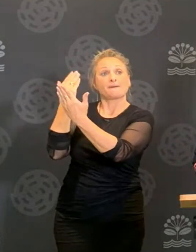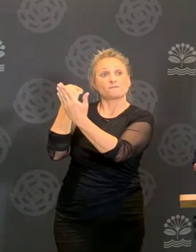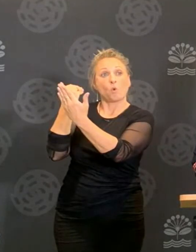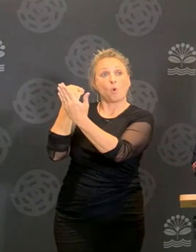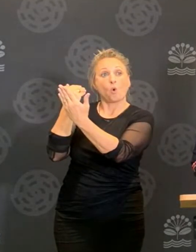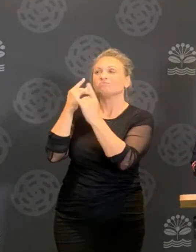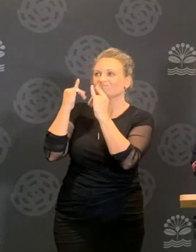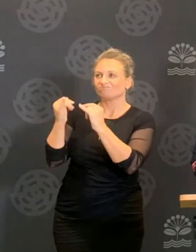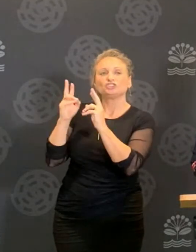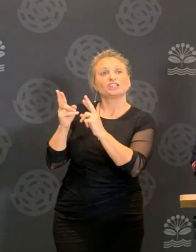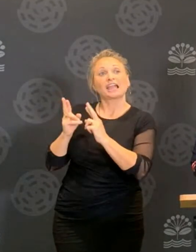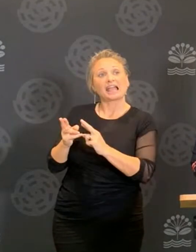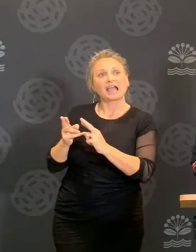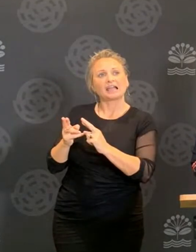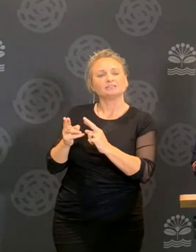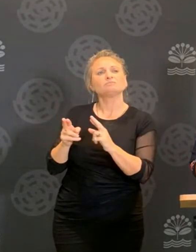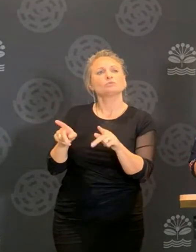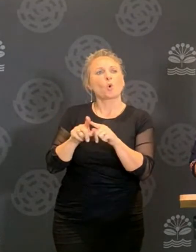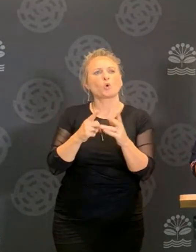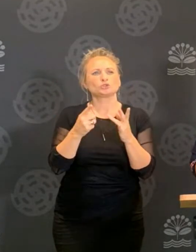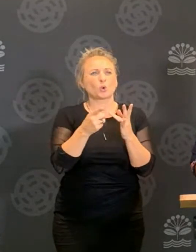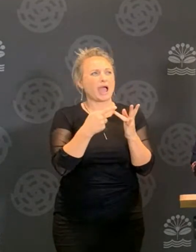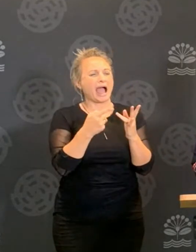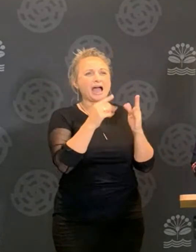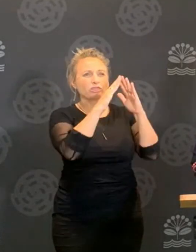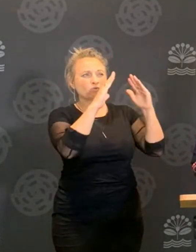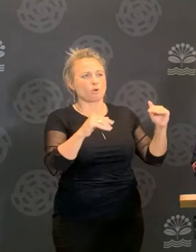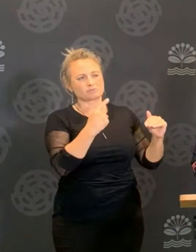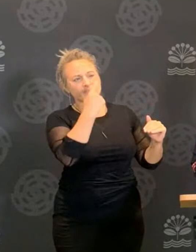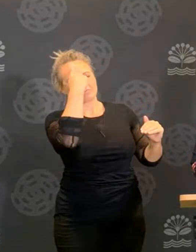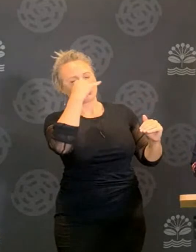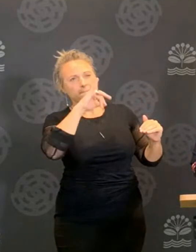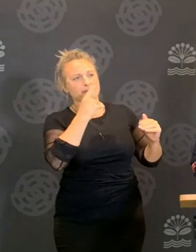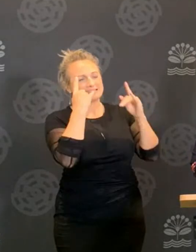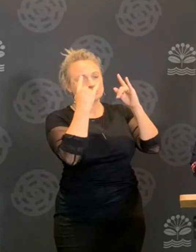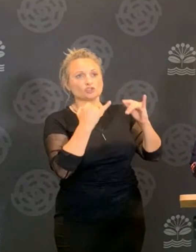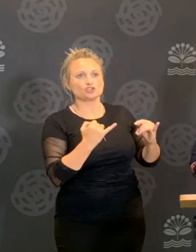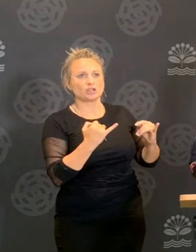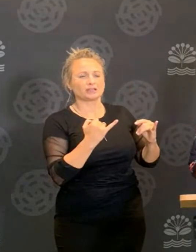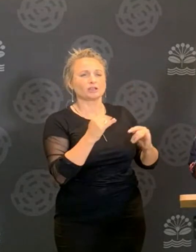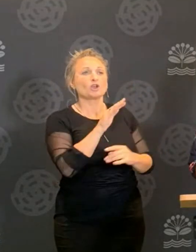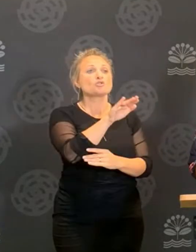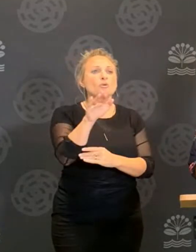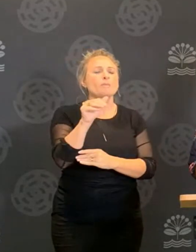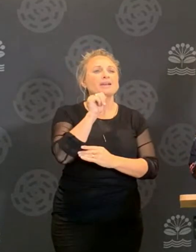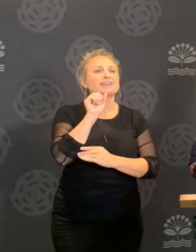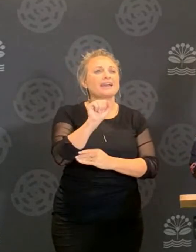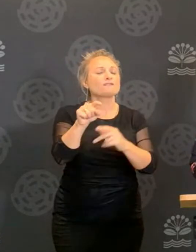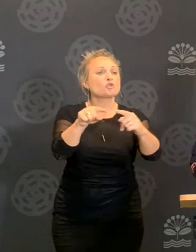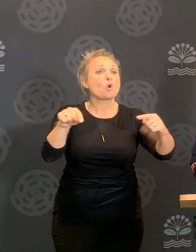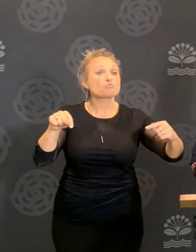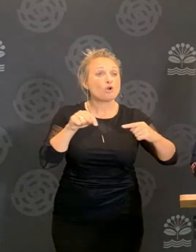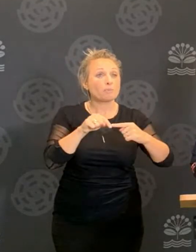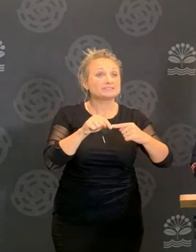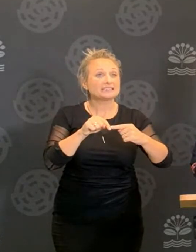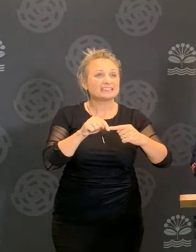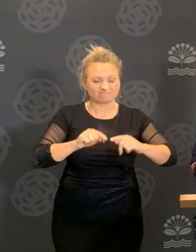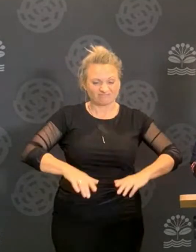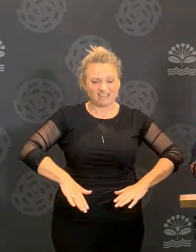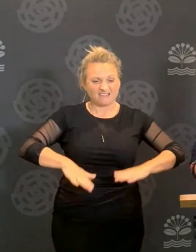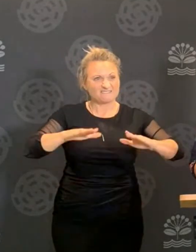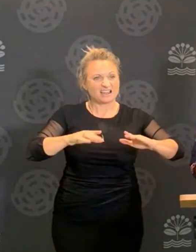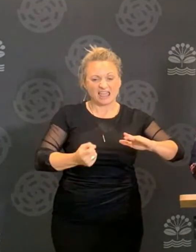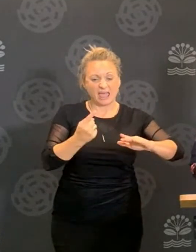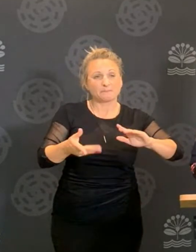come to our attention. Just a reminder, if you have got a property that has been impacted by floodwaters and you haven't been visited by